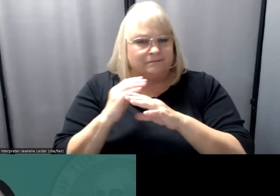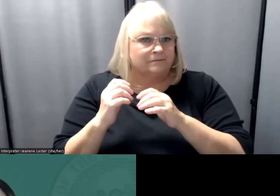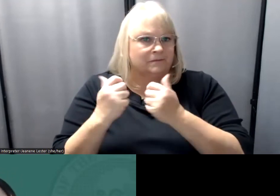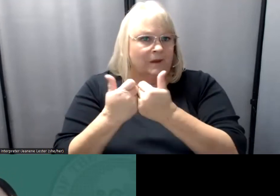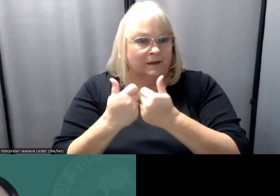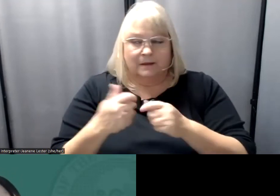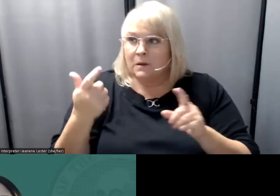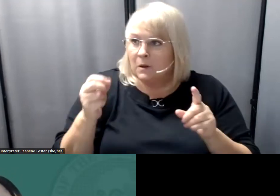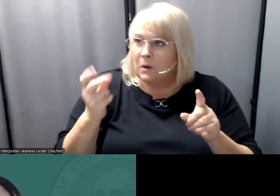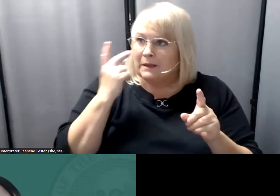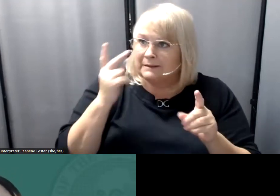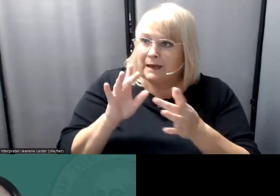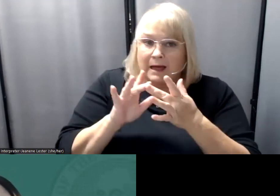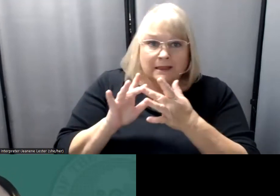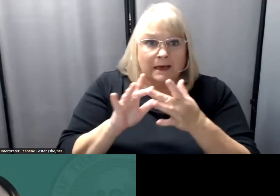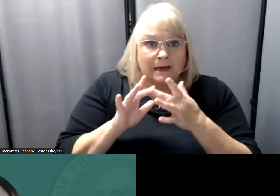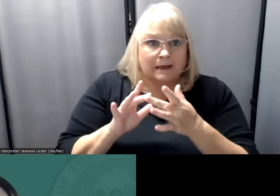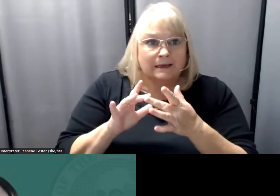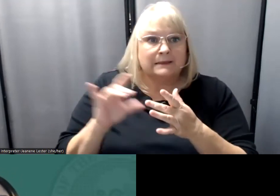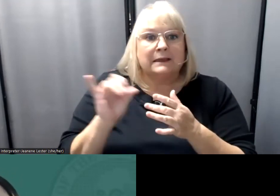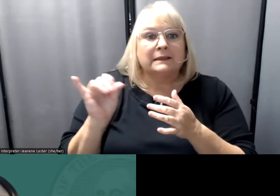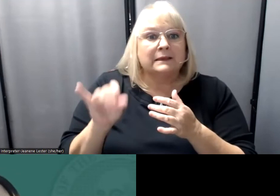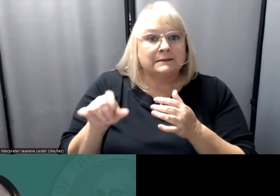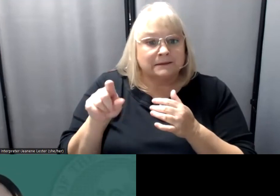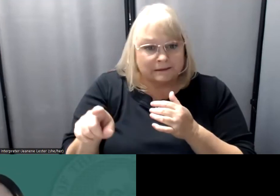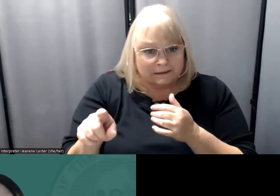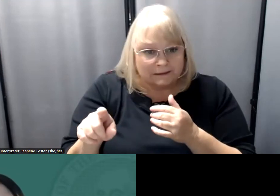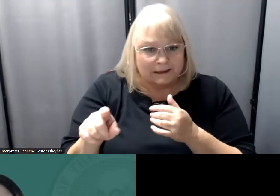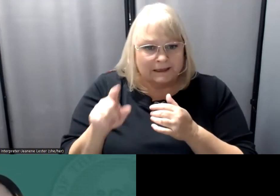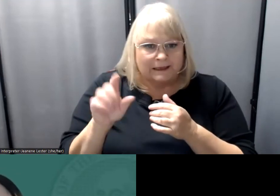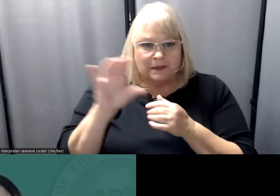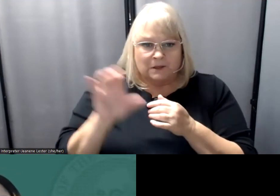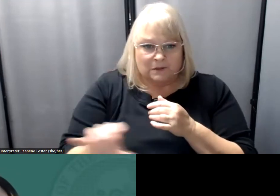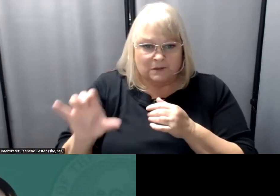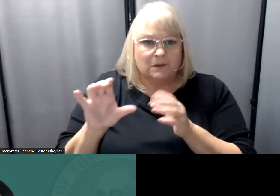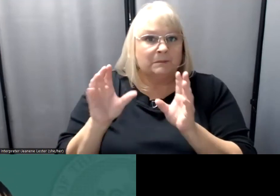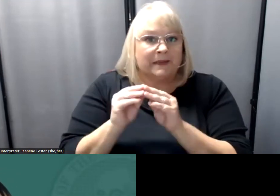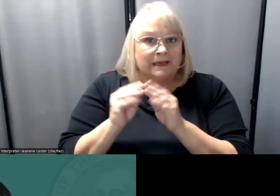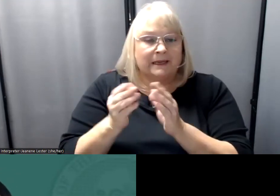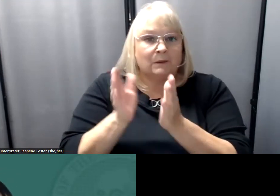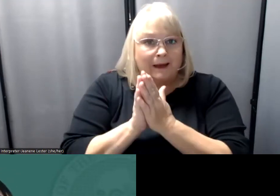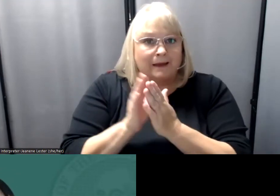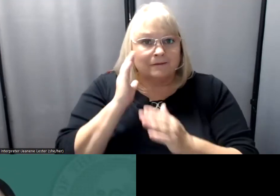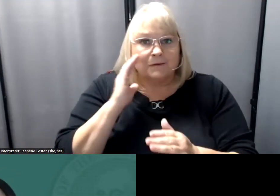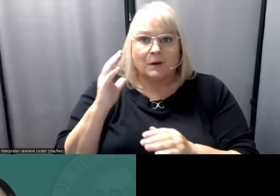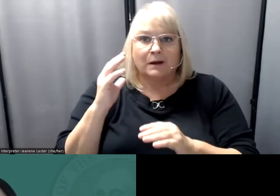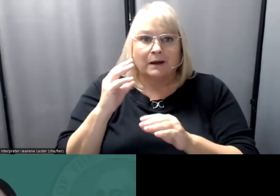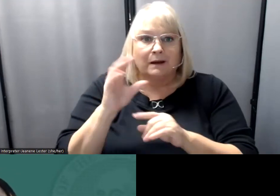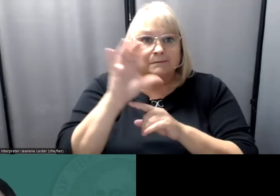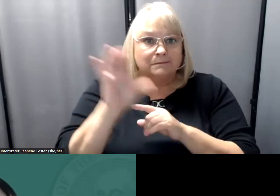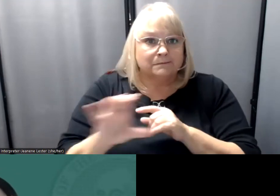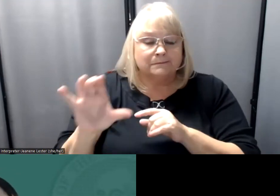The go-see online version is like this. It's a Zoom meeting and you ask for cameras on. I want to see